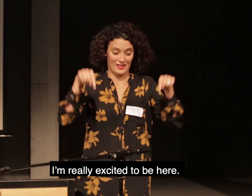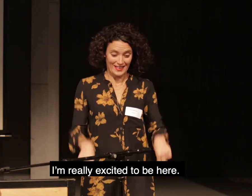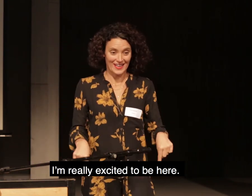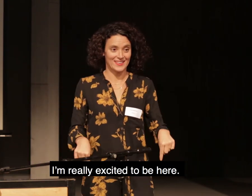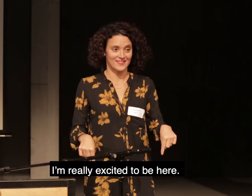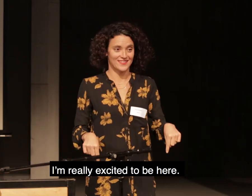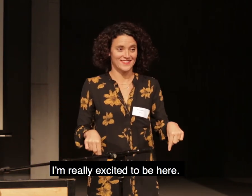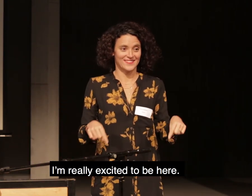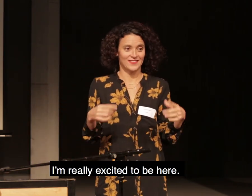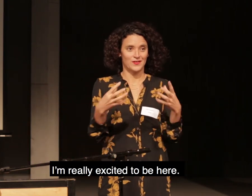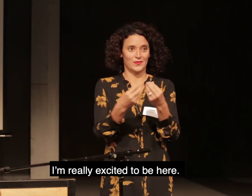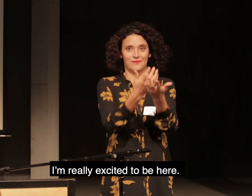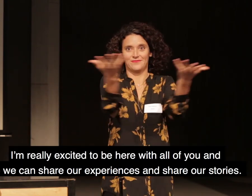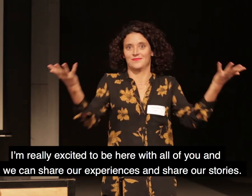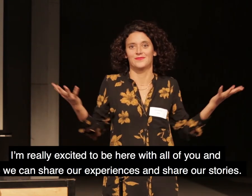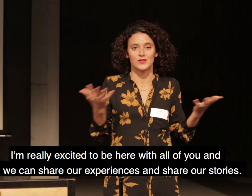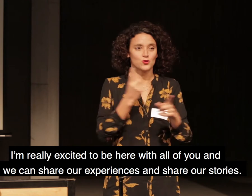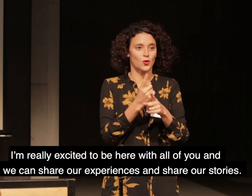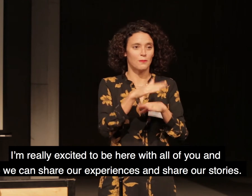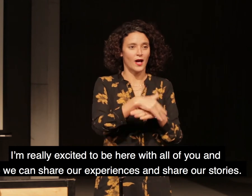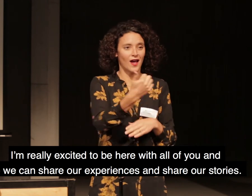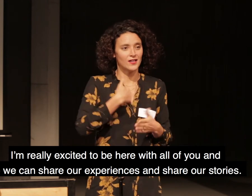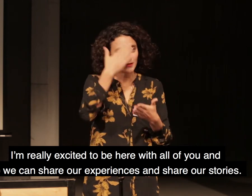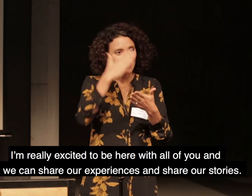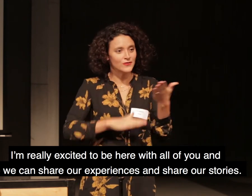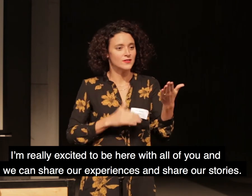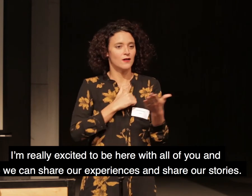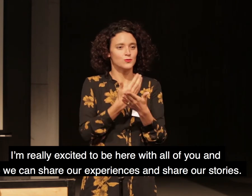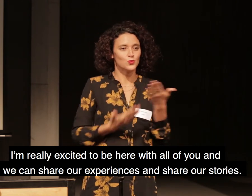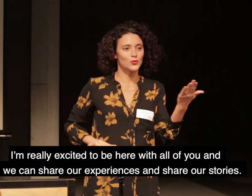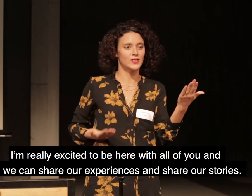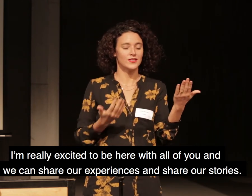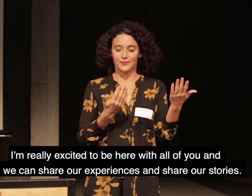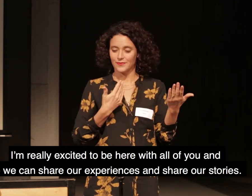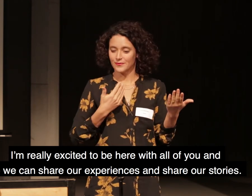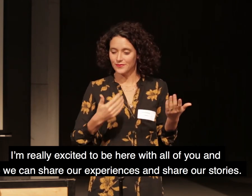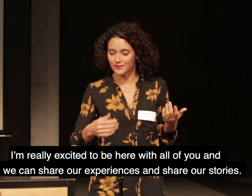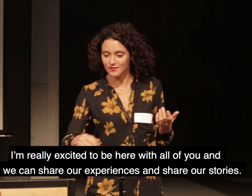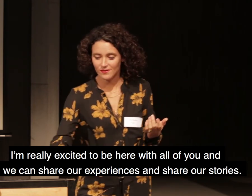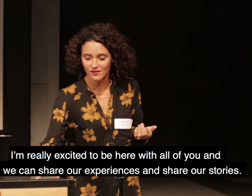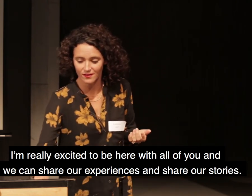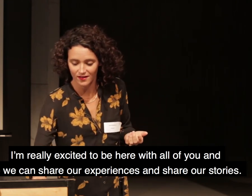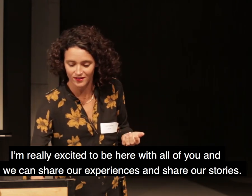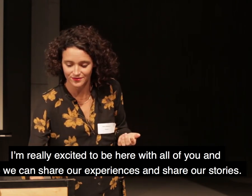I'm really excited to be here. I'm really excited to be here with all of you, and so we can share our experiences and share our